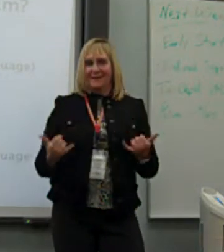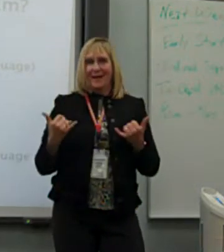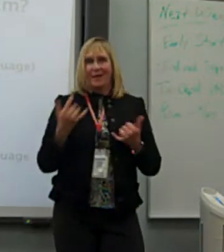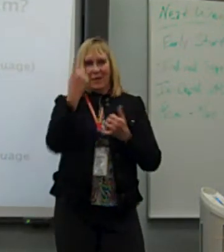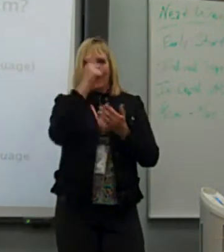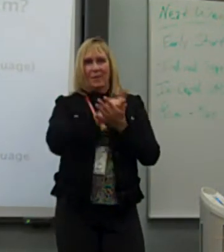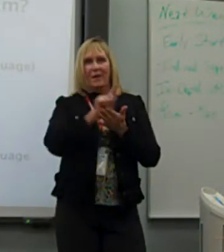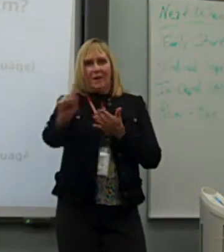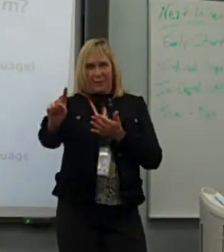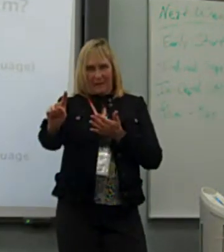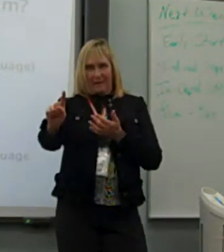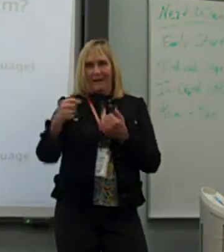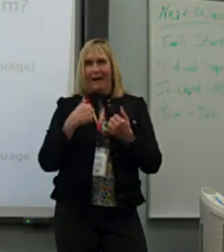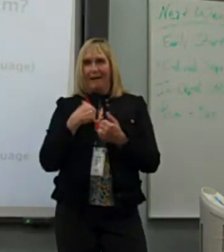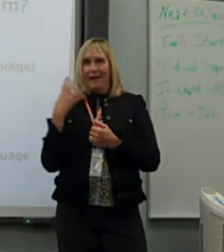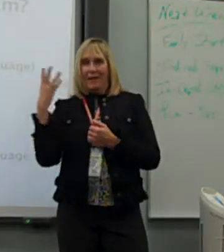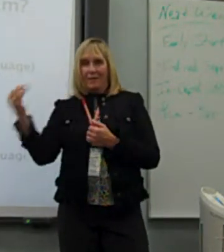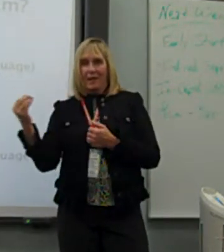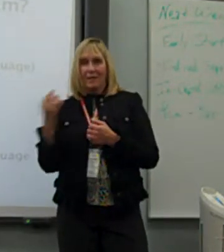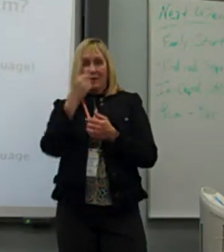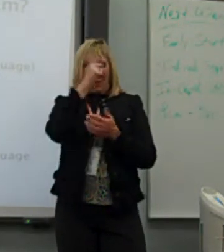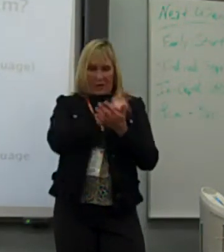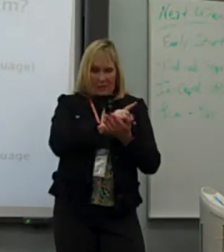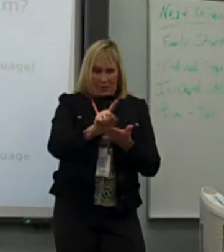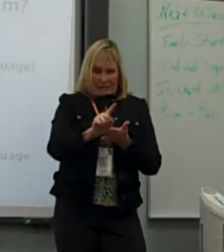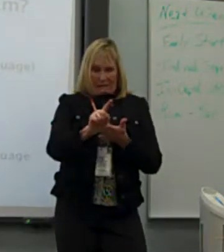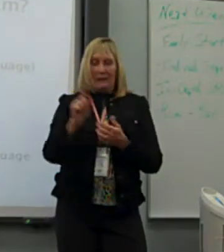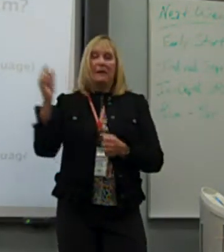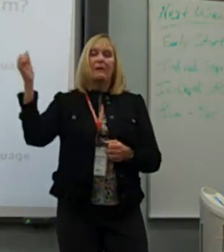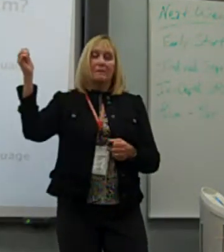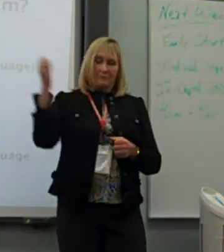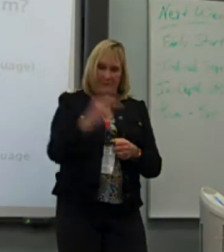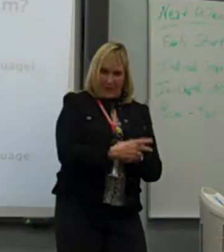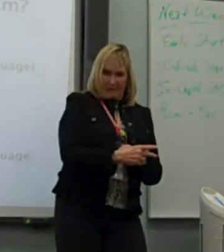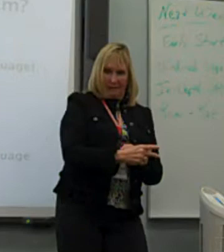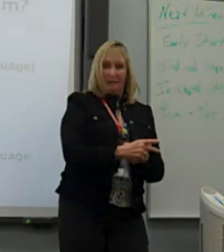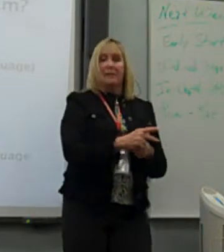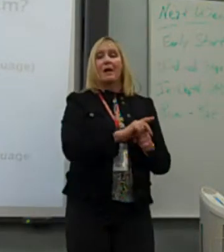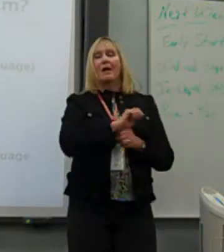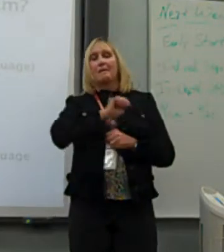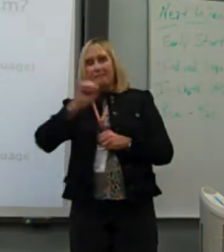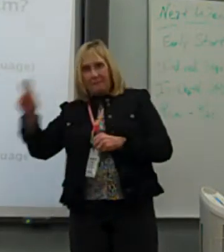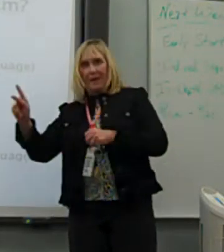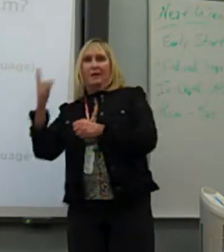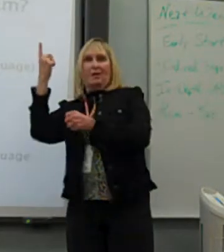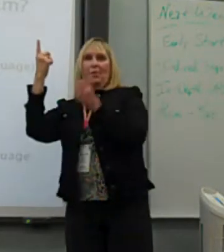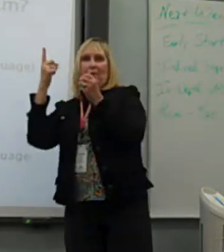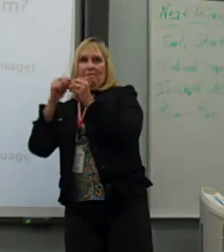My training was 2 weeks, and right now it's only 1 week.